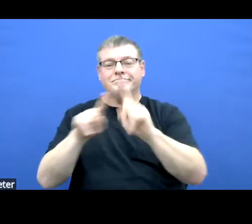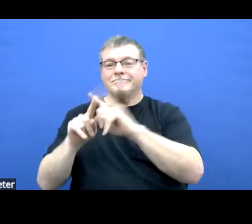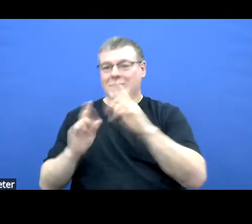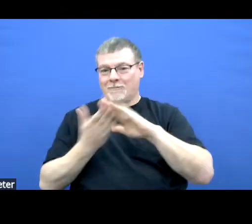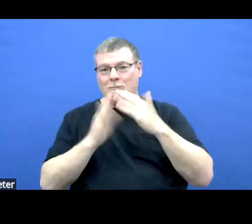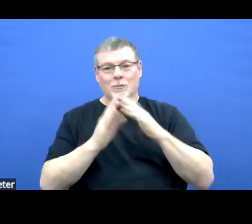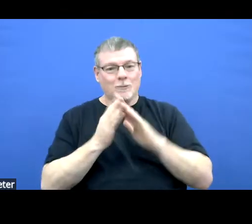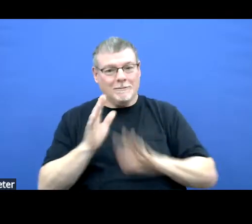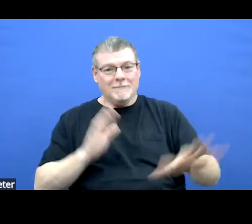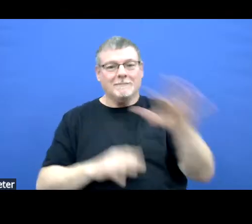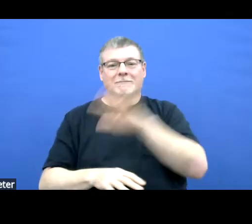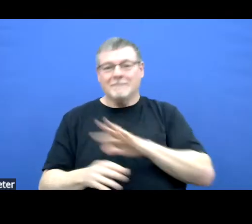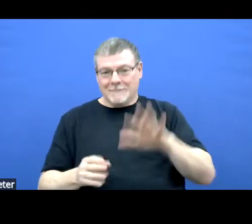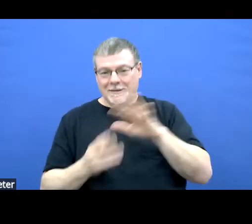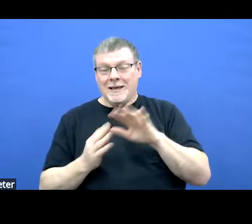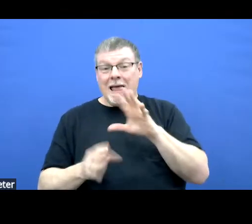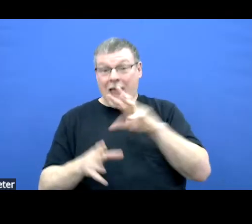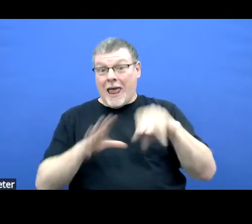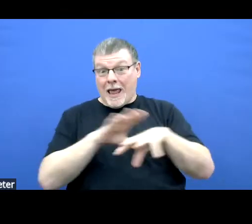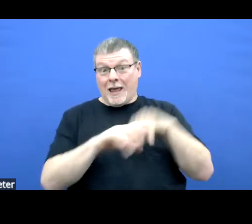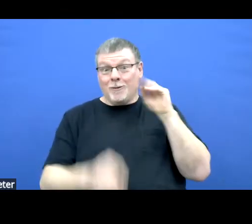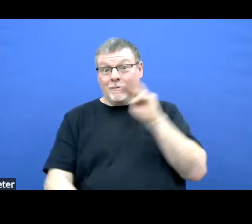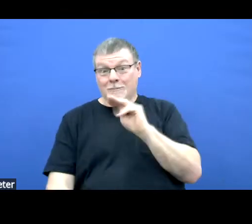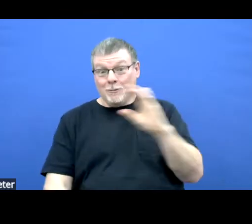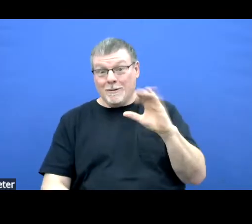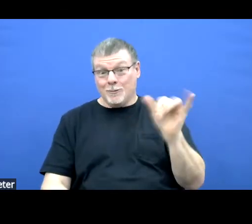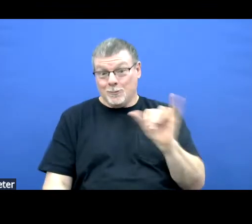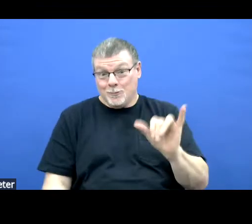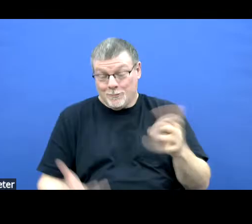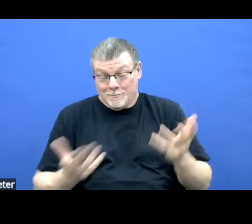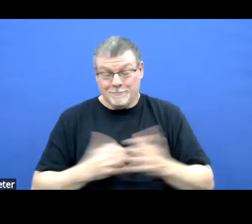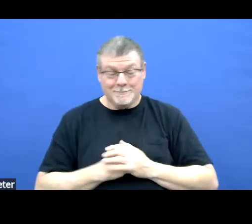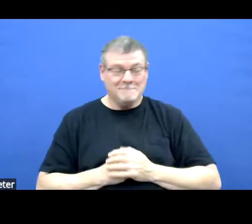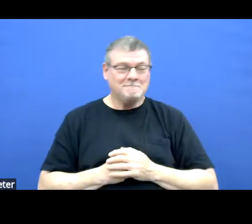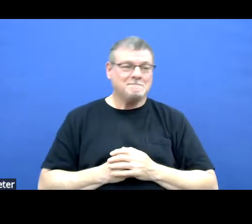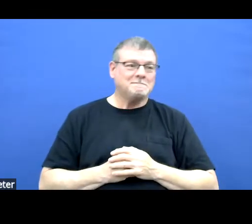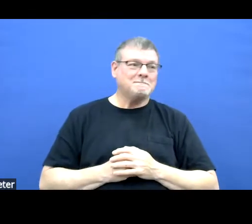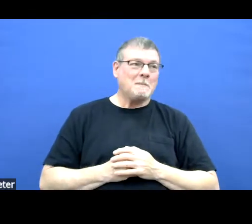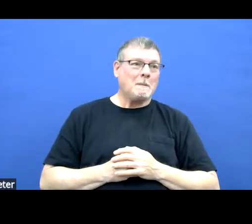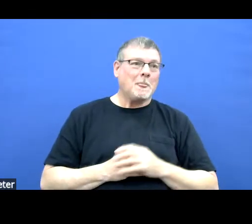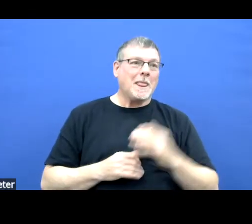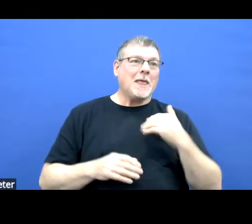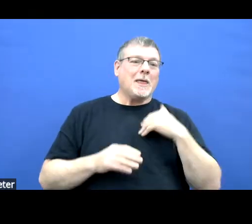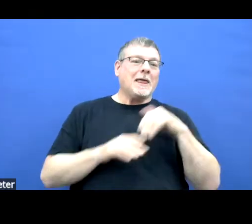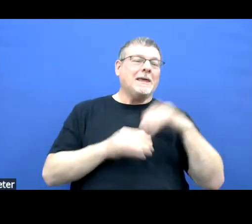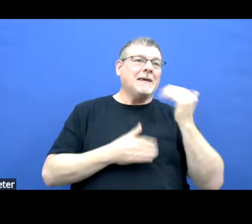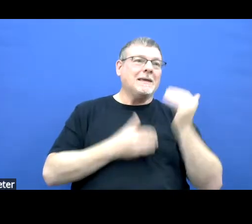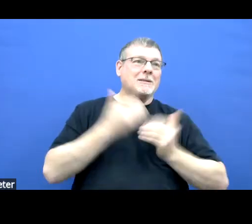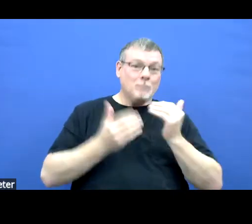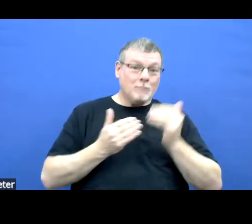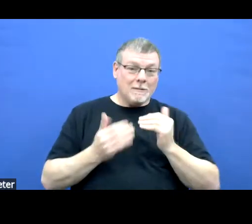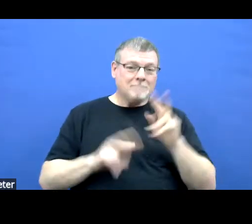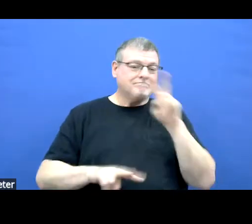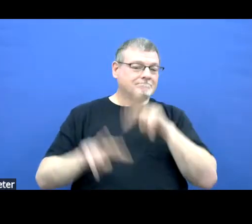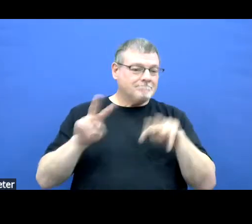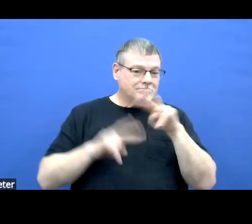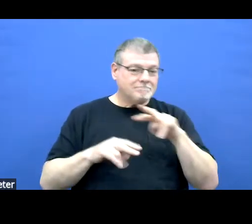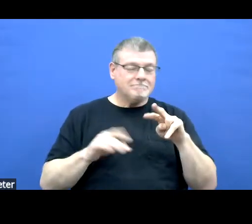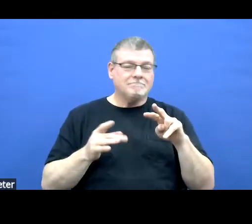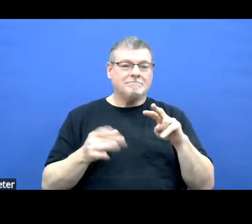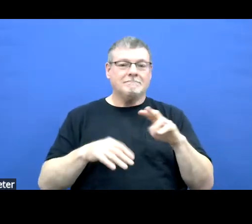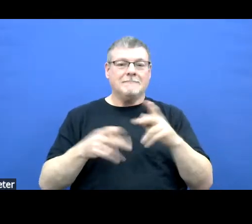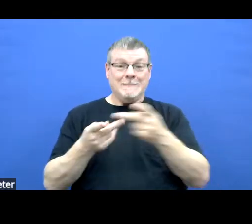Monroe County and outside Monroe County as well. We are in the process of evaluating the available